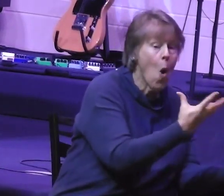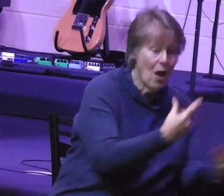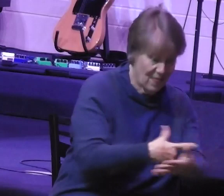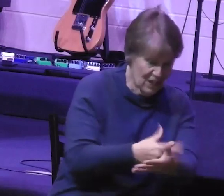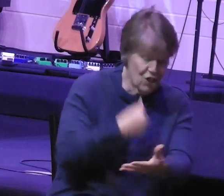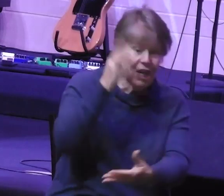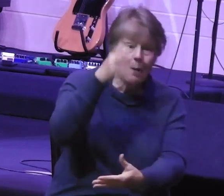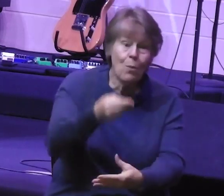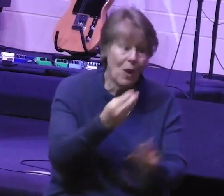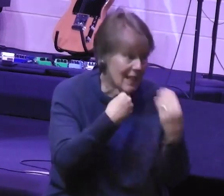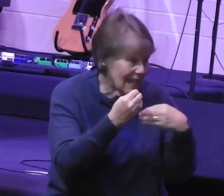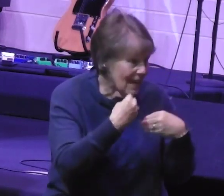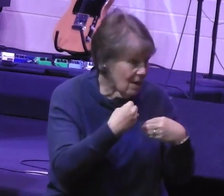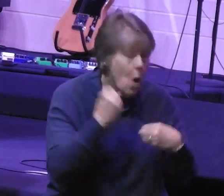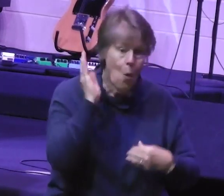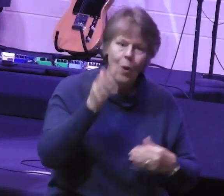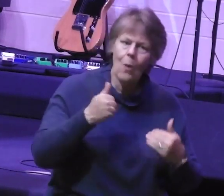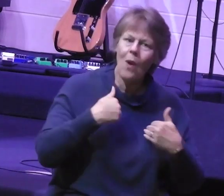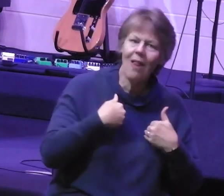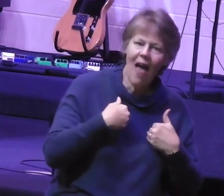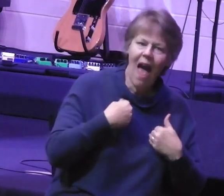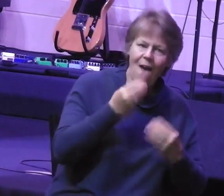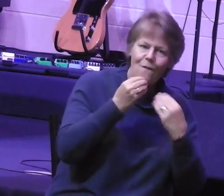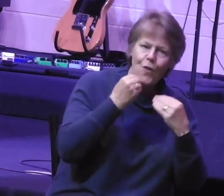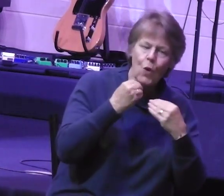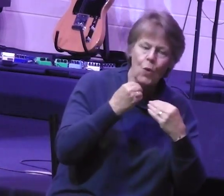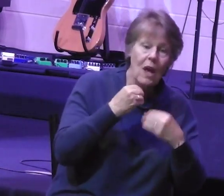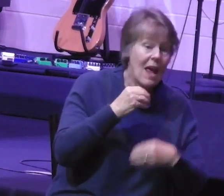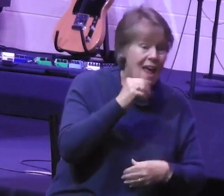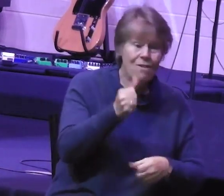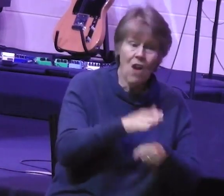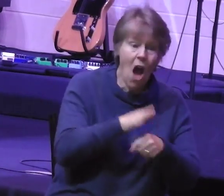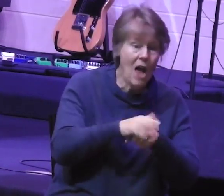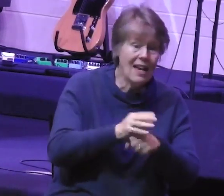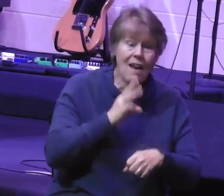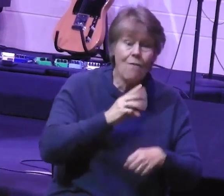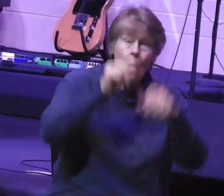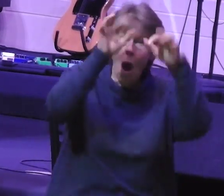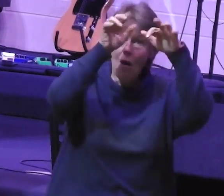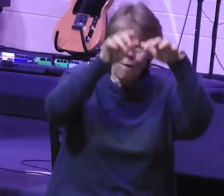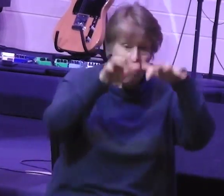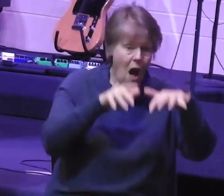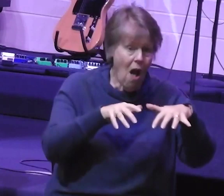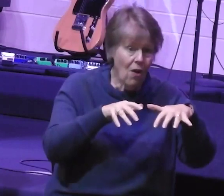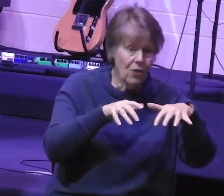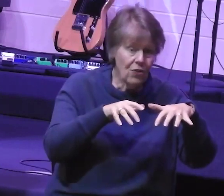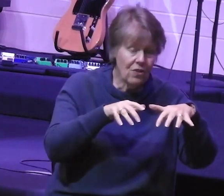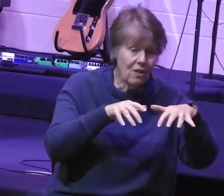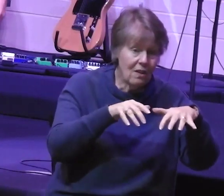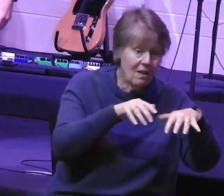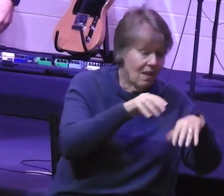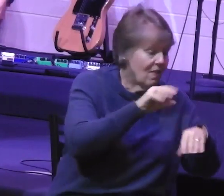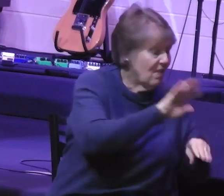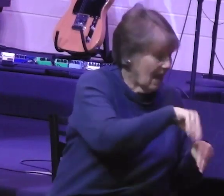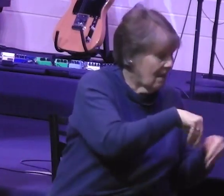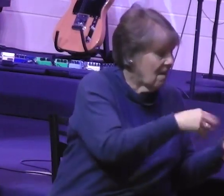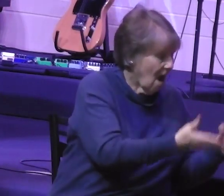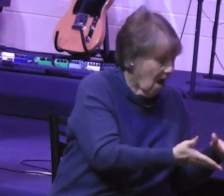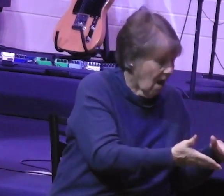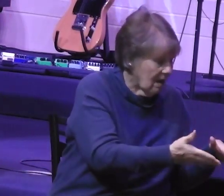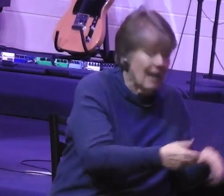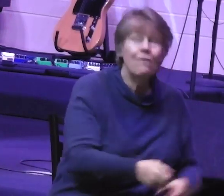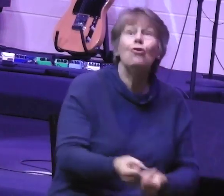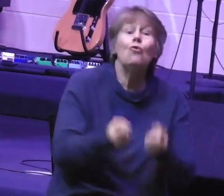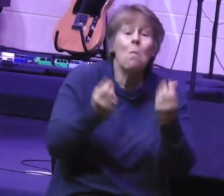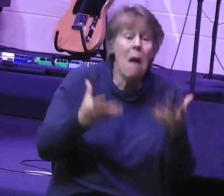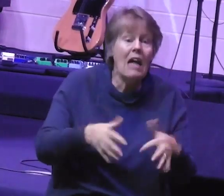If not enough water falls, the plants and the animals die, and we will starve. If too much water falls, the plants and the animals die, and